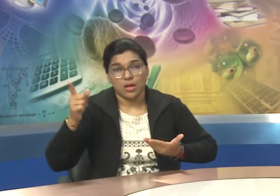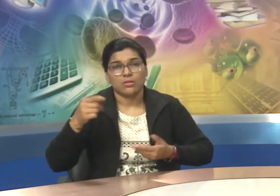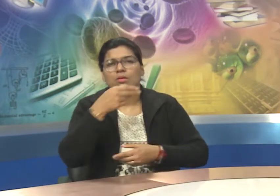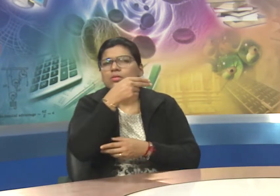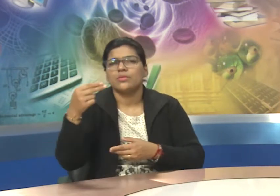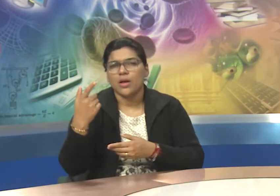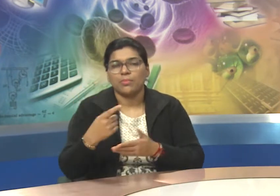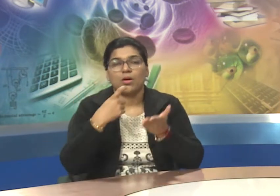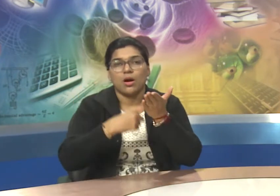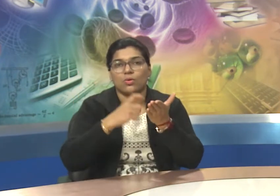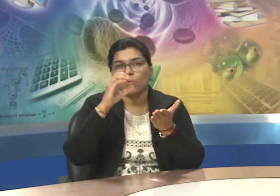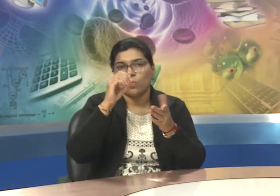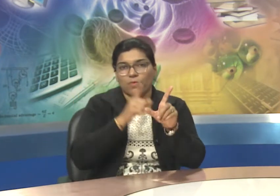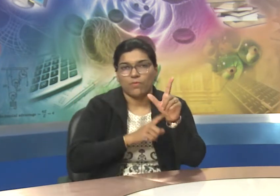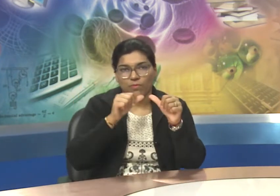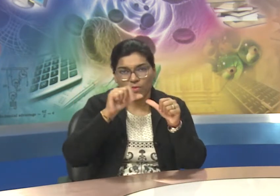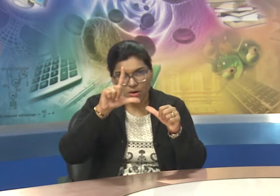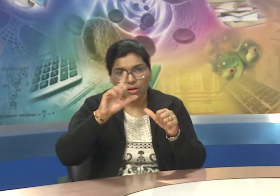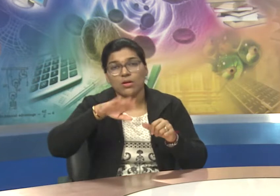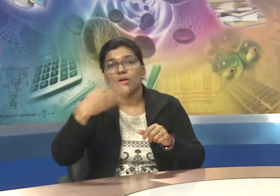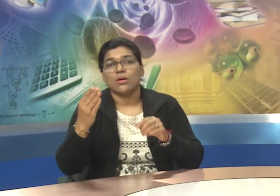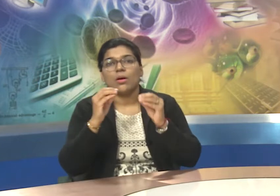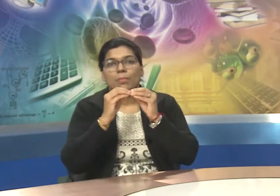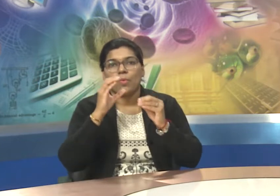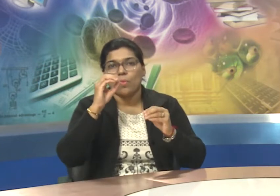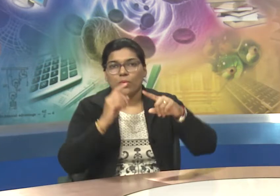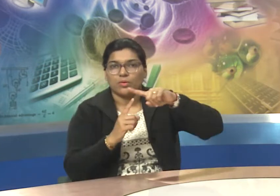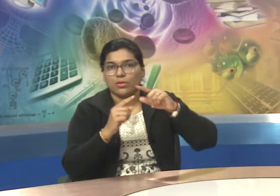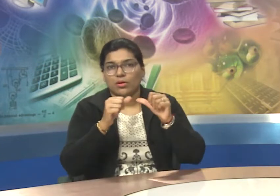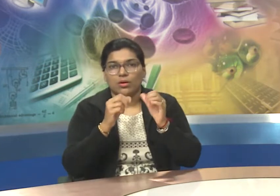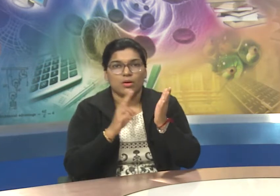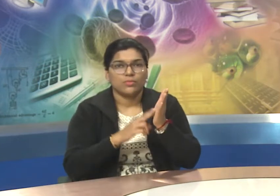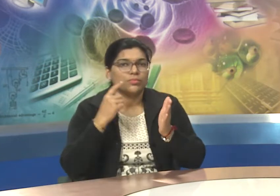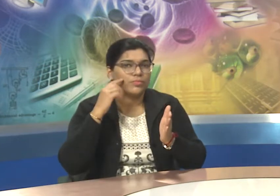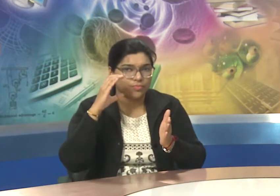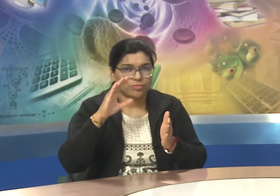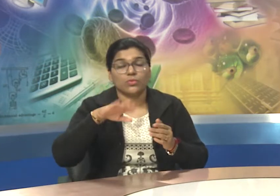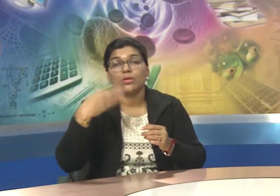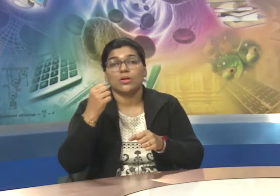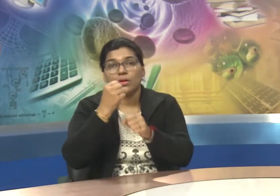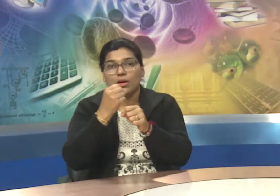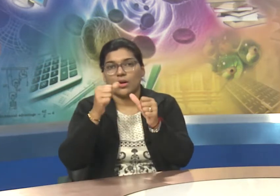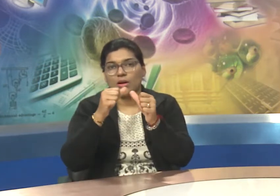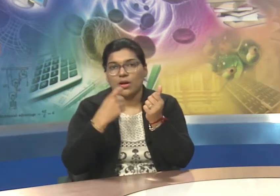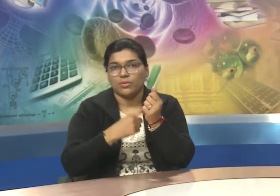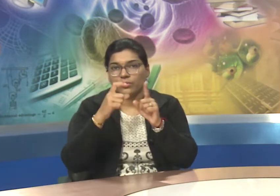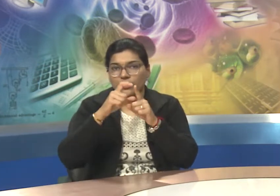There are some famous banyan trees in India. In the